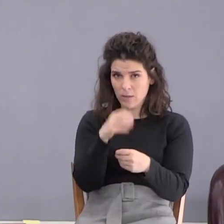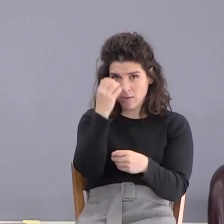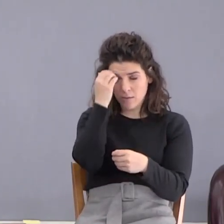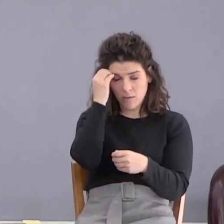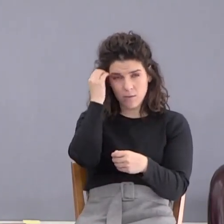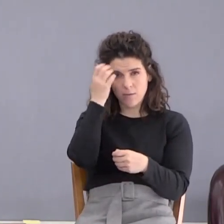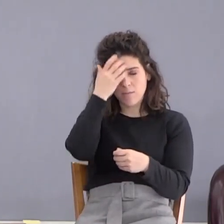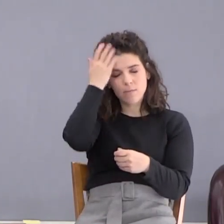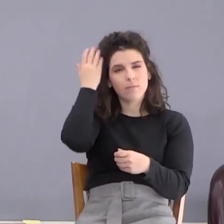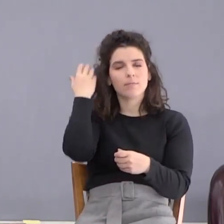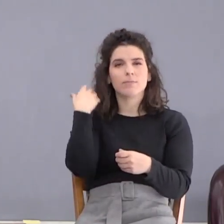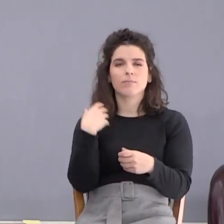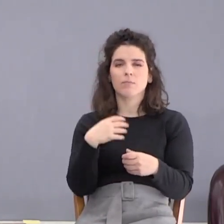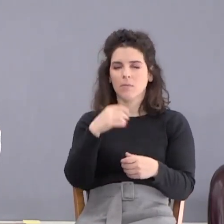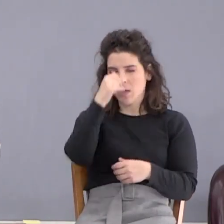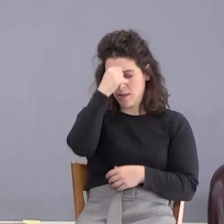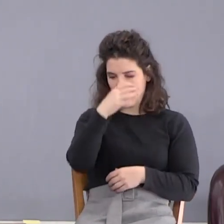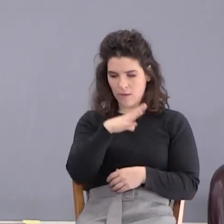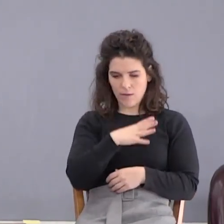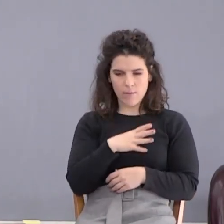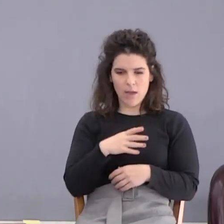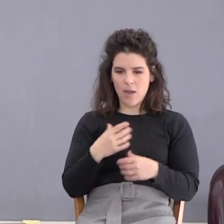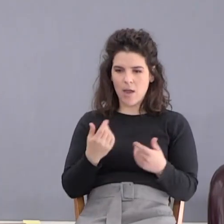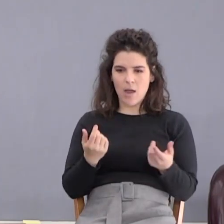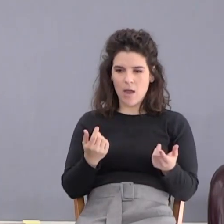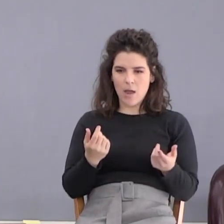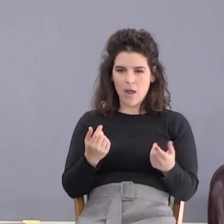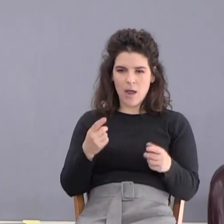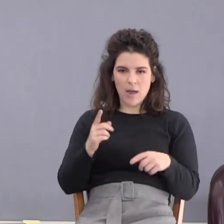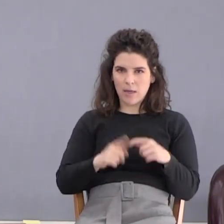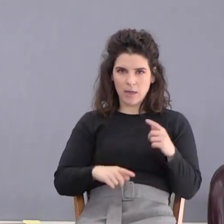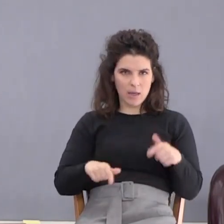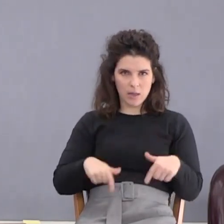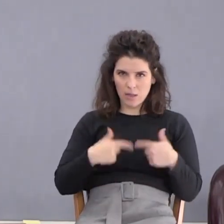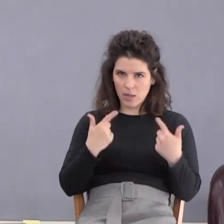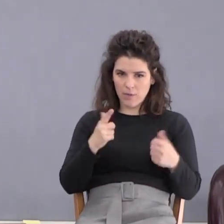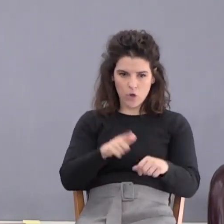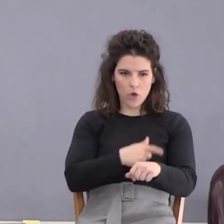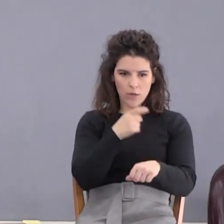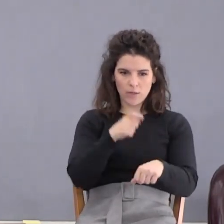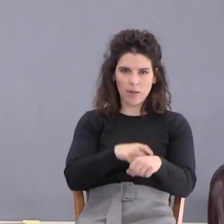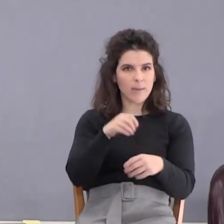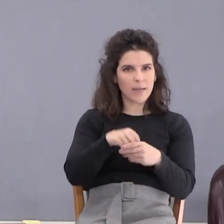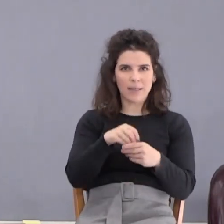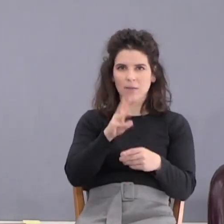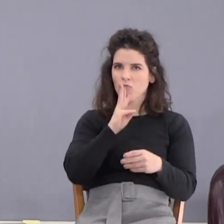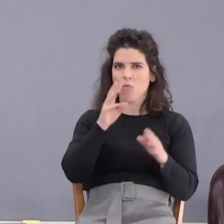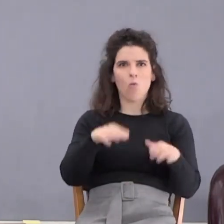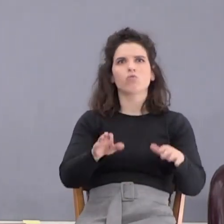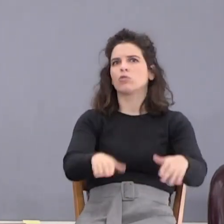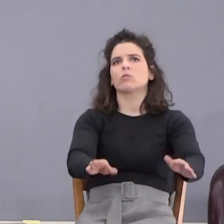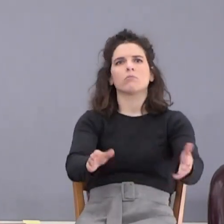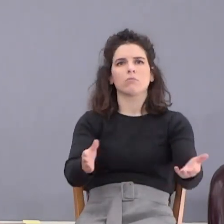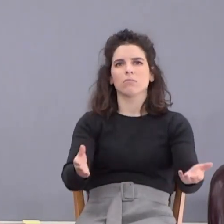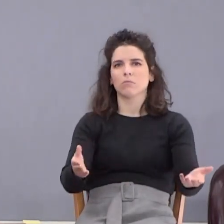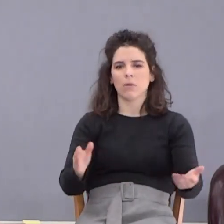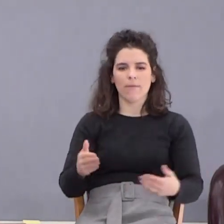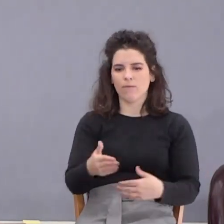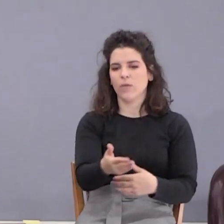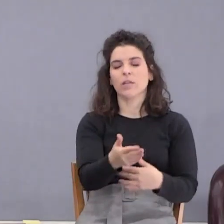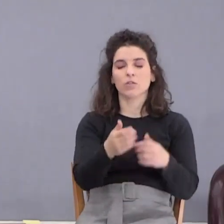right? As a man, I won't last long in the ocean. A